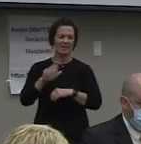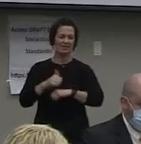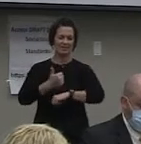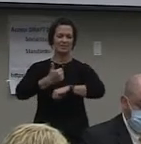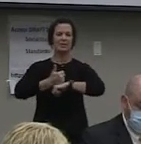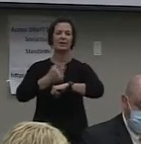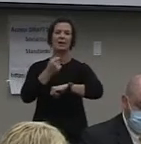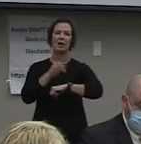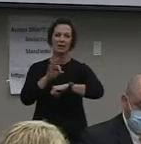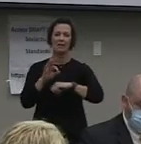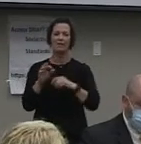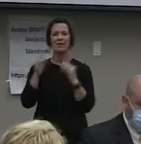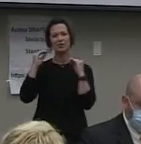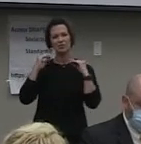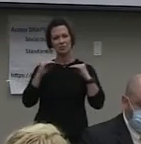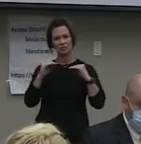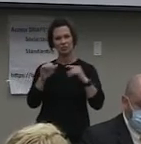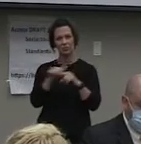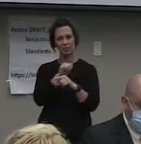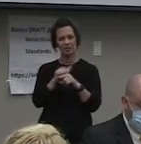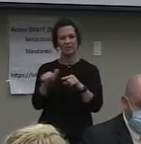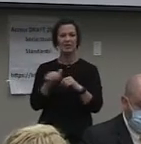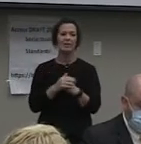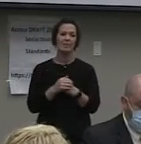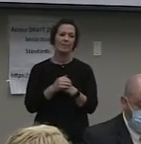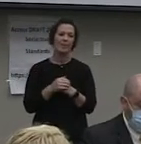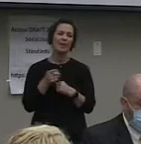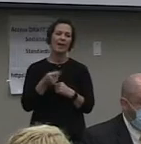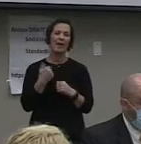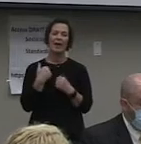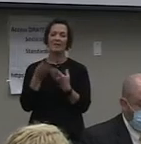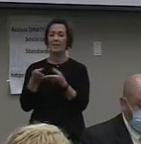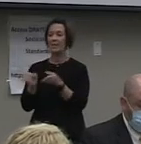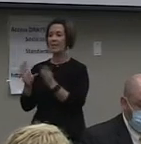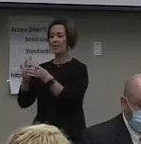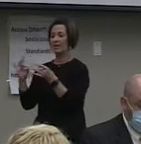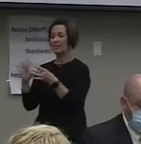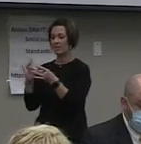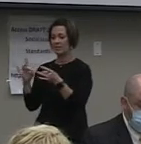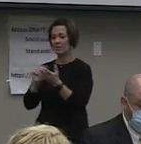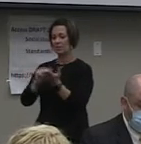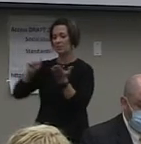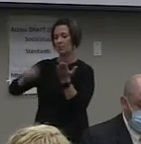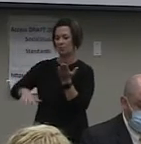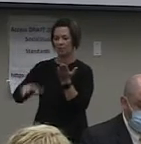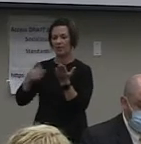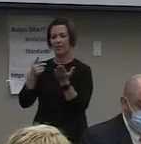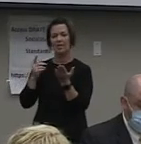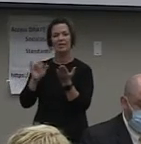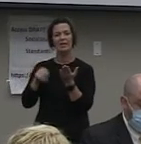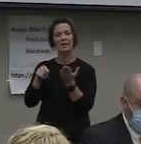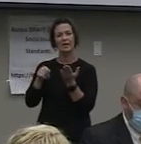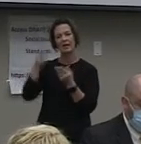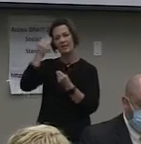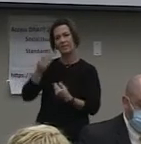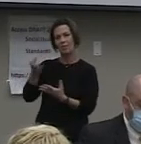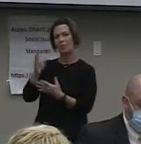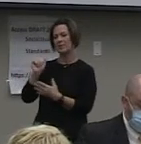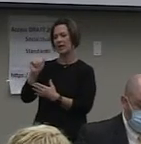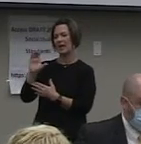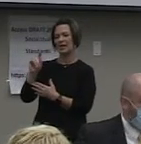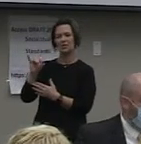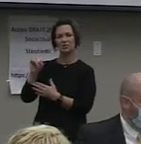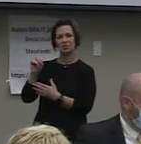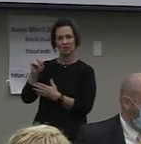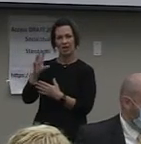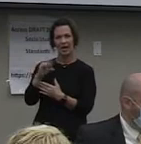practices. Many of the changes were made in response to public comments, including the removal of the Taking Informed Action category, and numerous edits